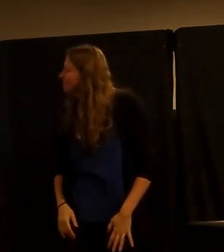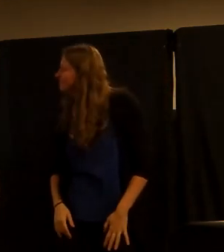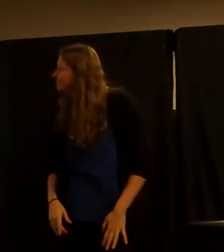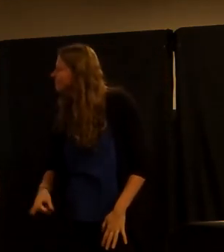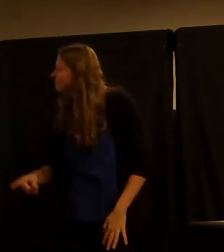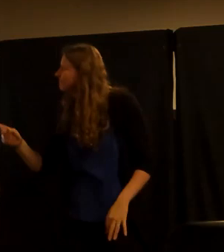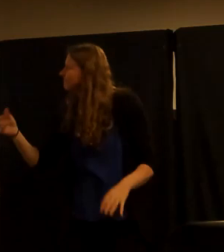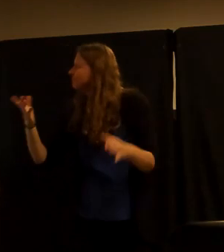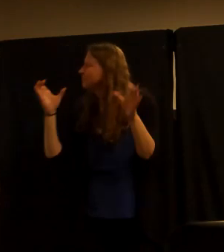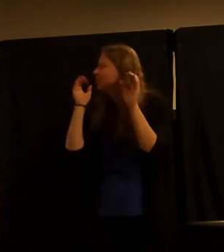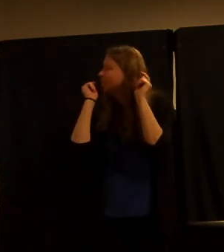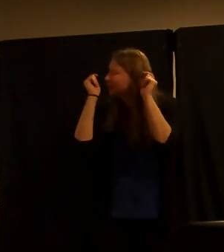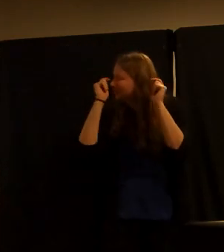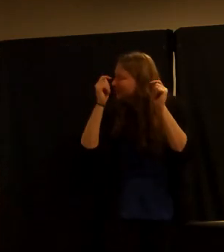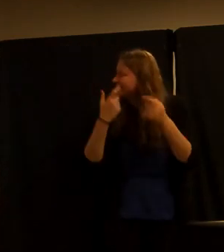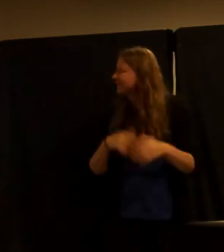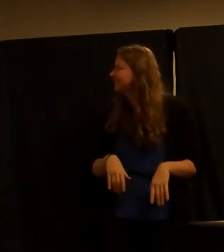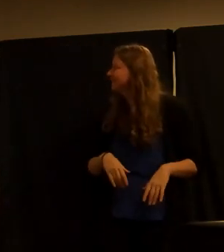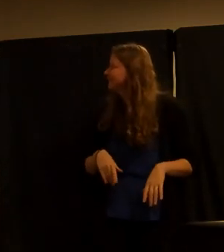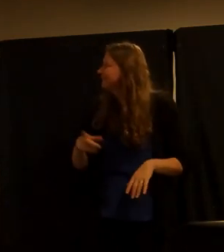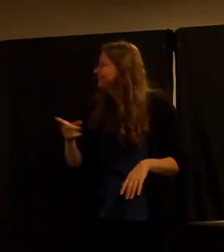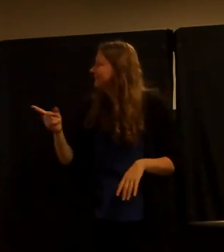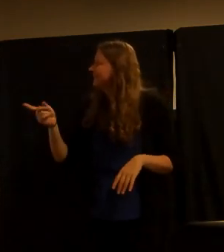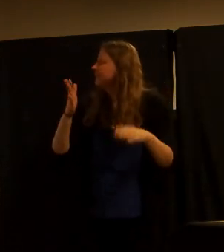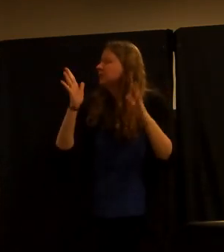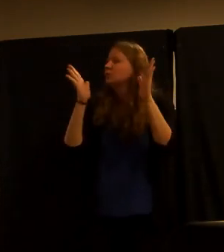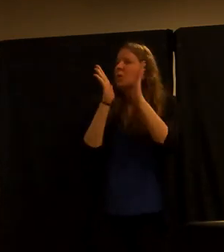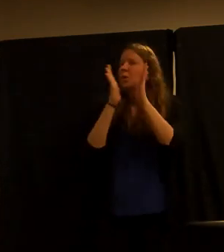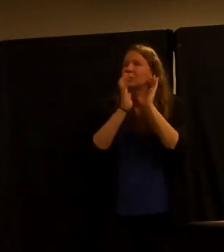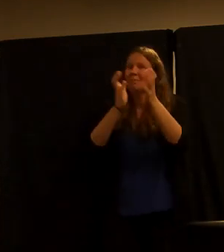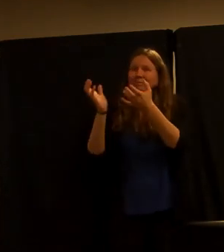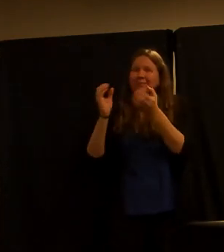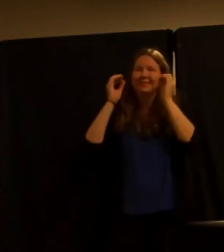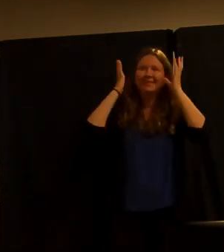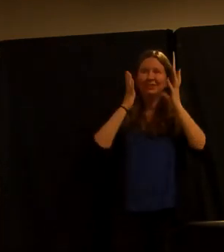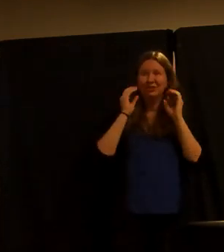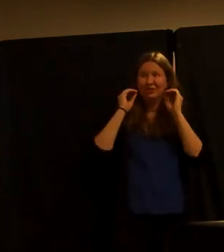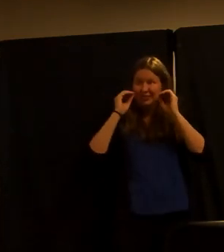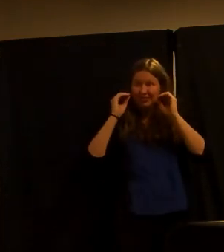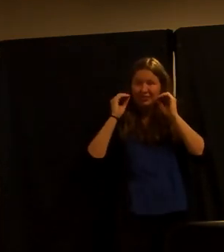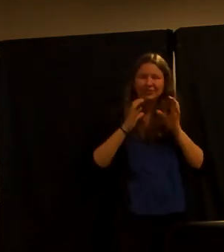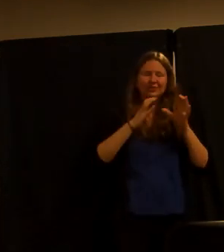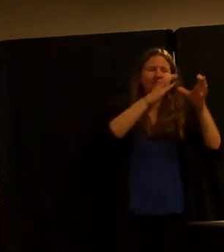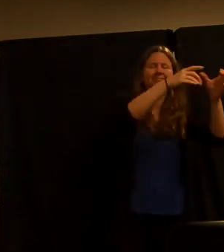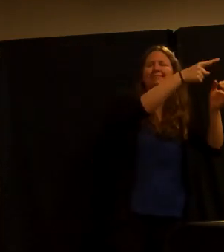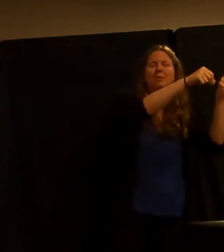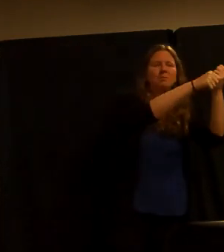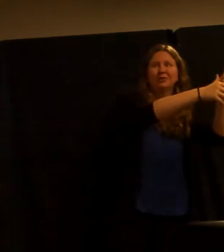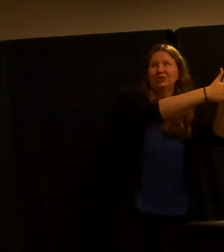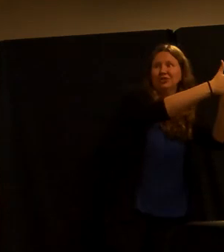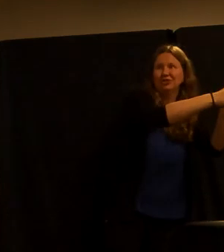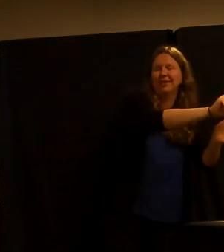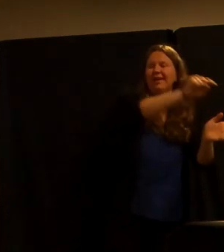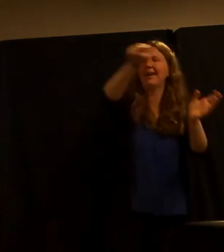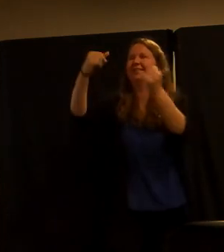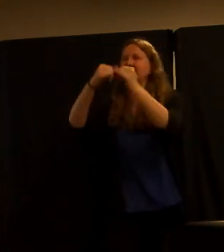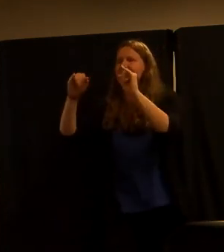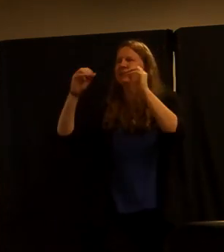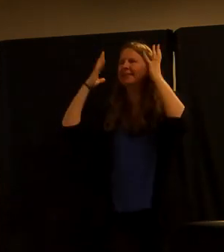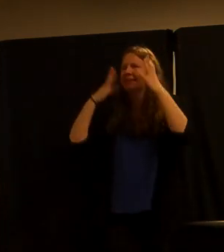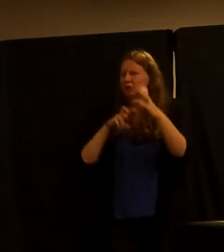those supports and how we can adjust that current system. There's obviously tutoring is available, working with small groups.